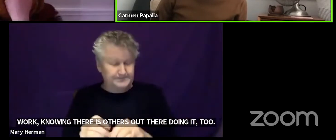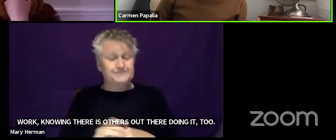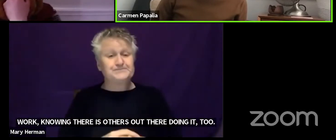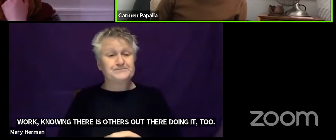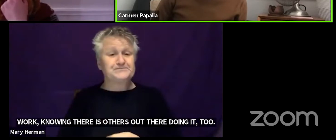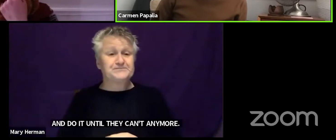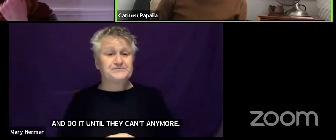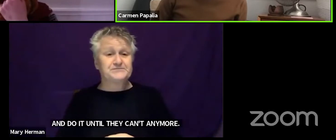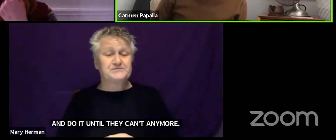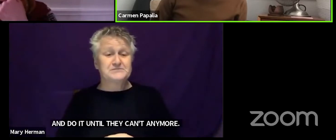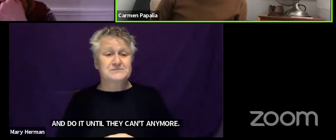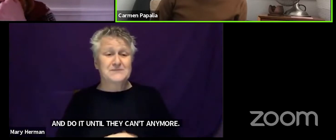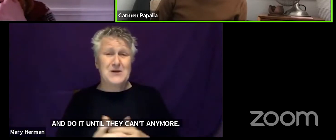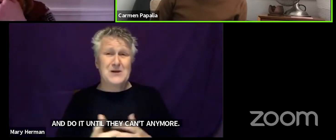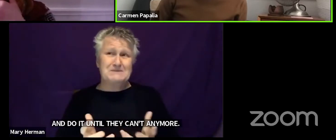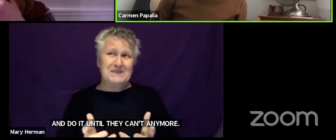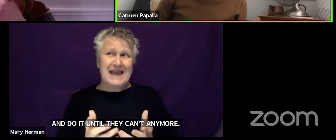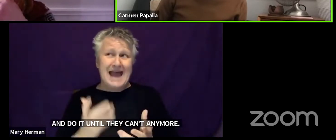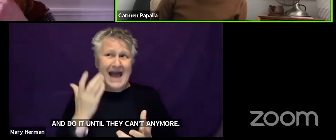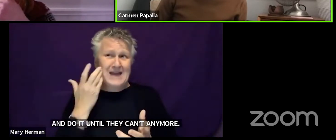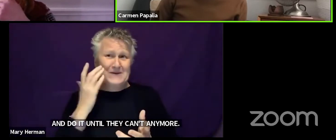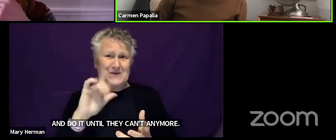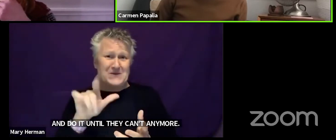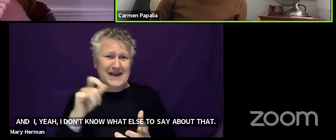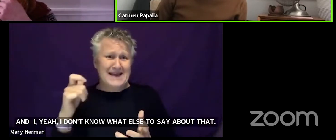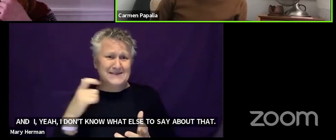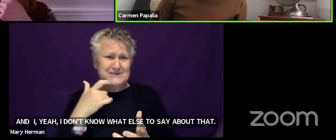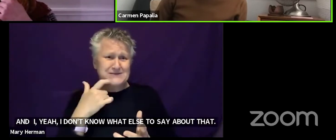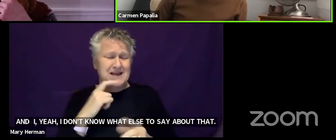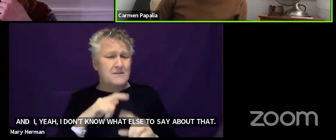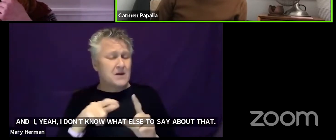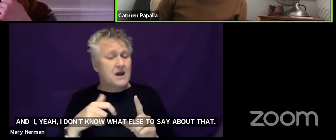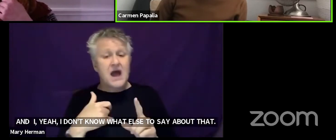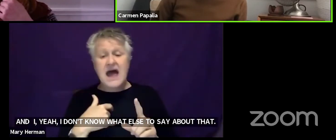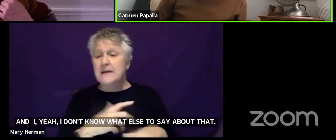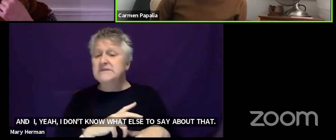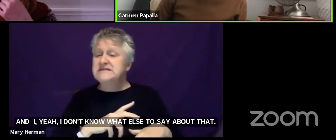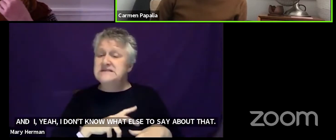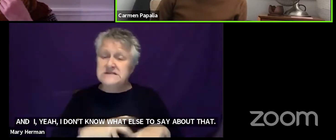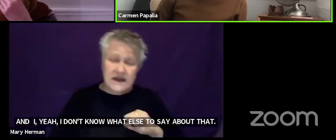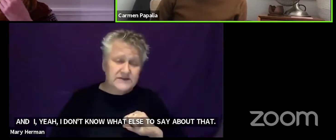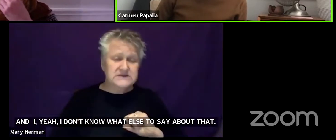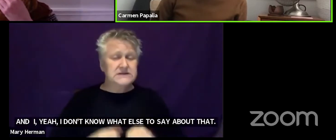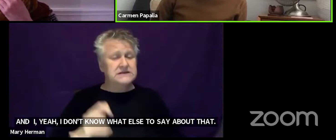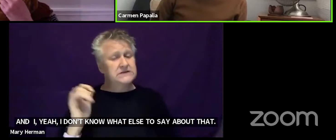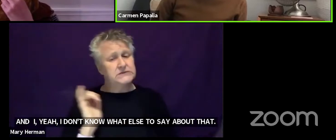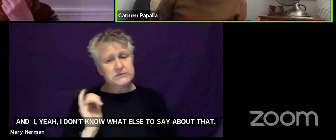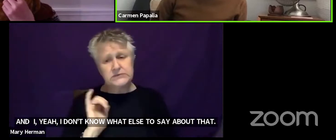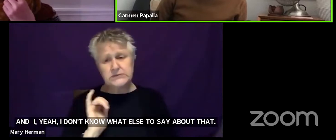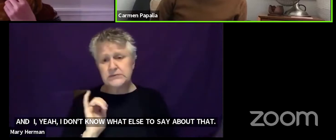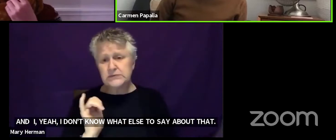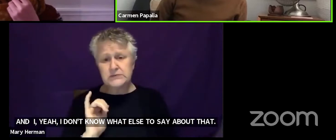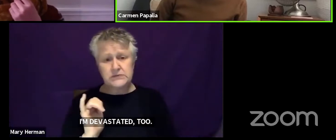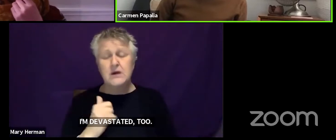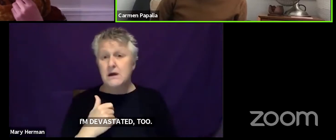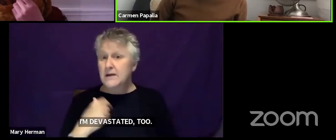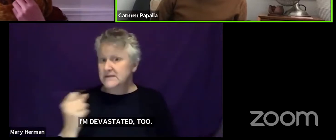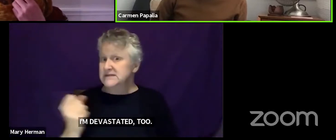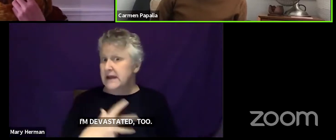I don't know what else to say about that. I'm devastated too, but and I'm